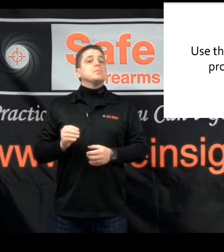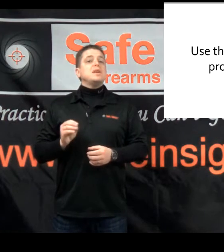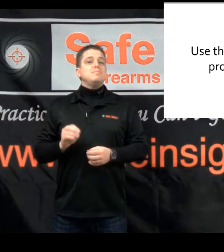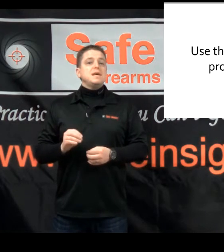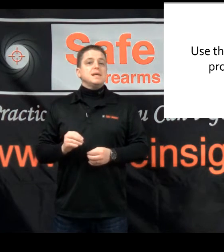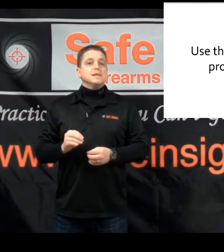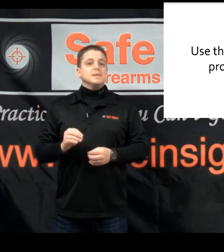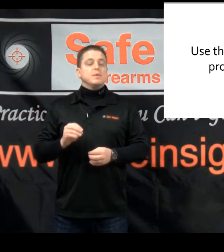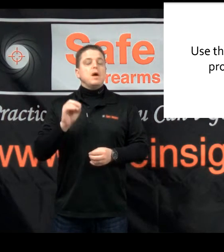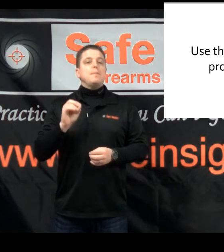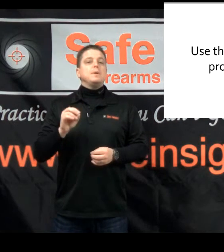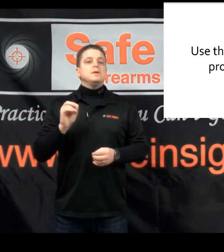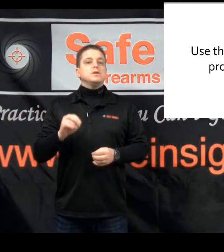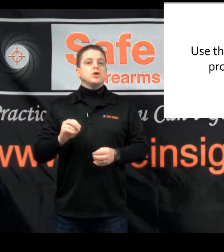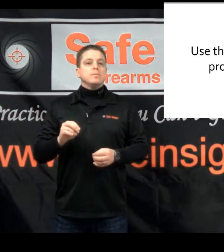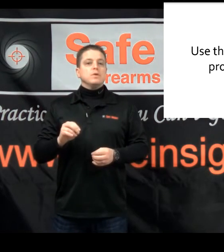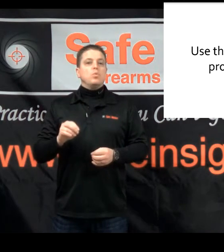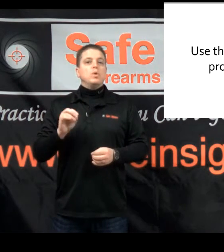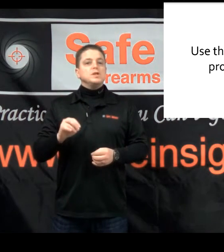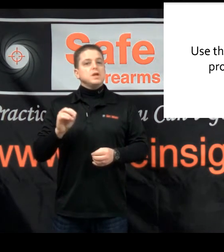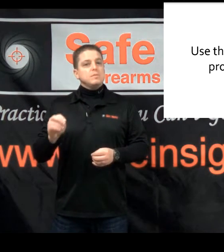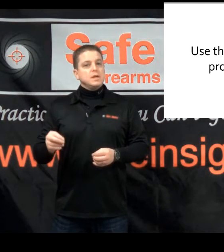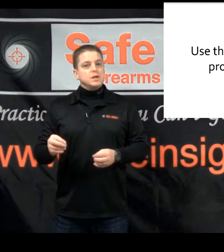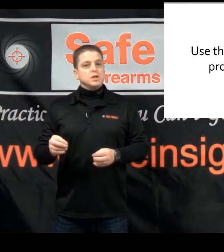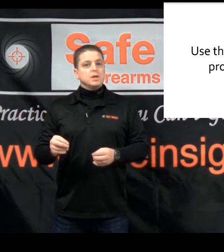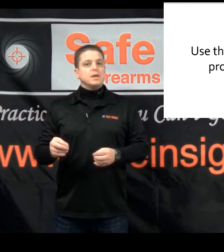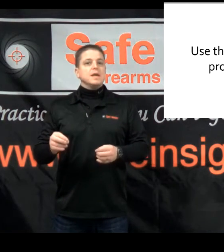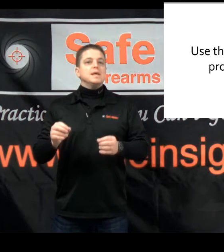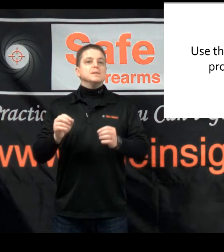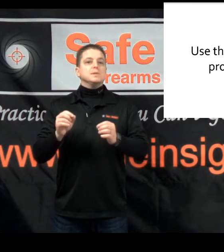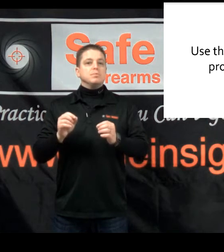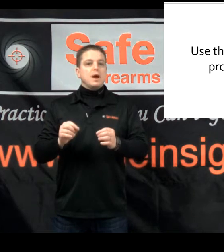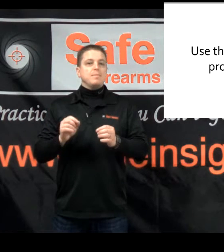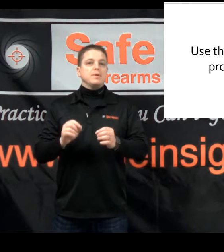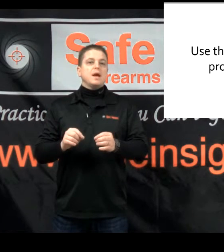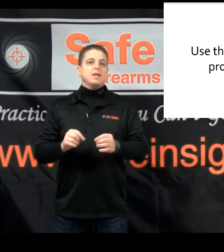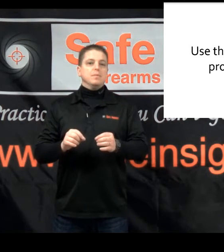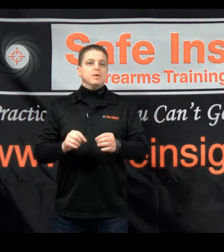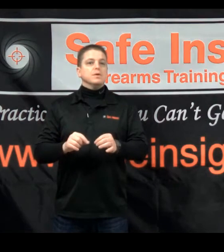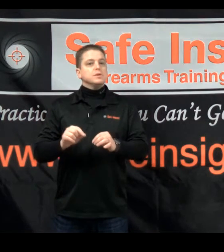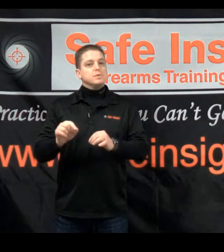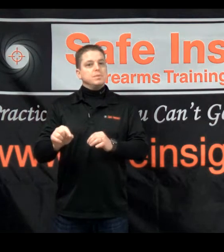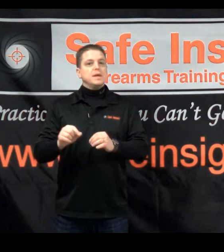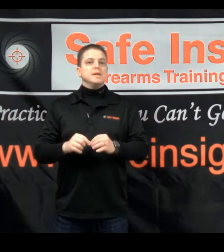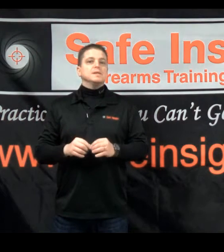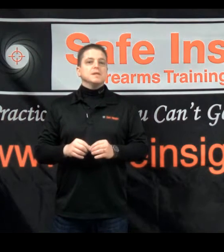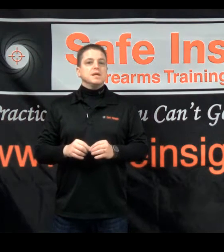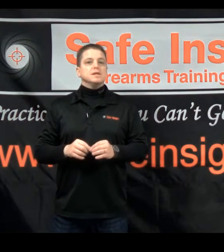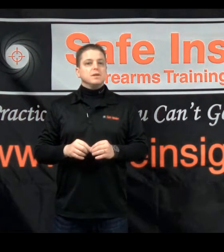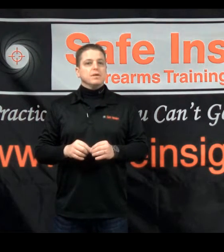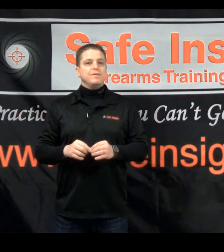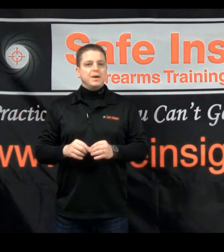3 Bs that will help you to determine which ammunition is the proper caliber to place into your